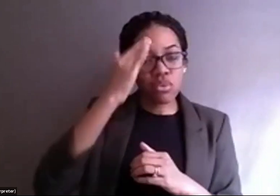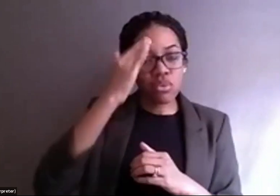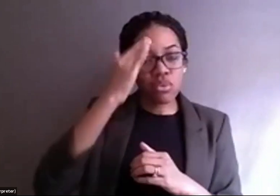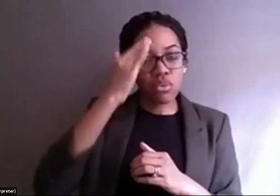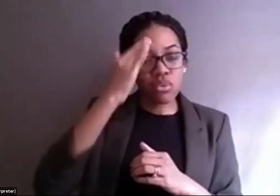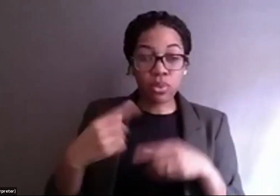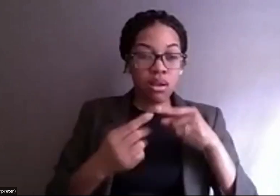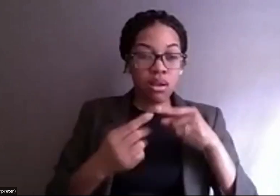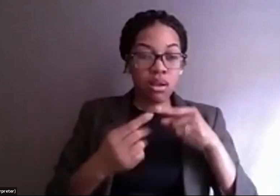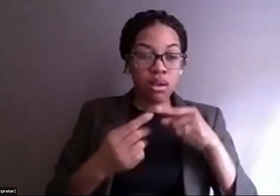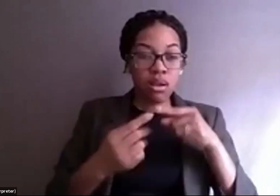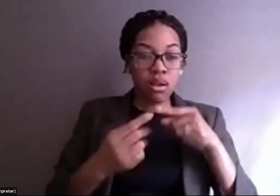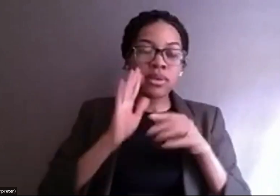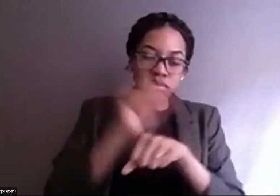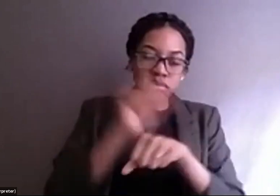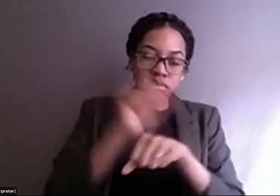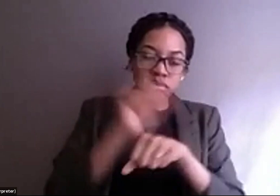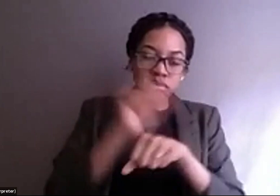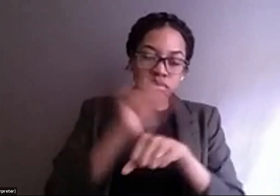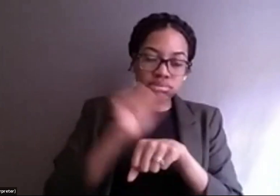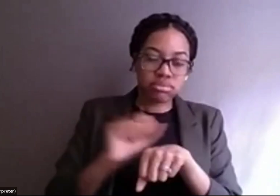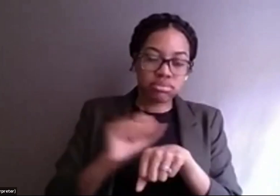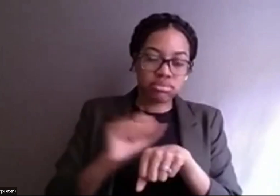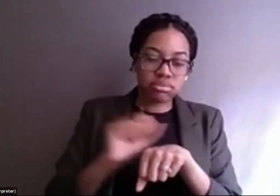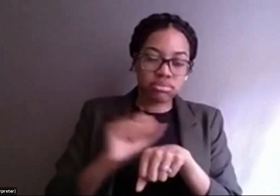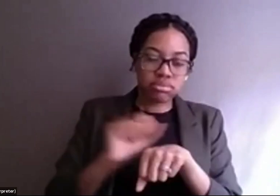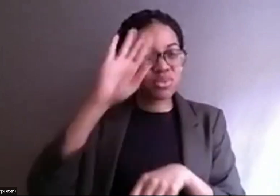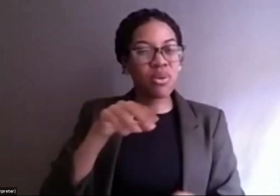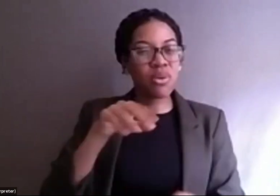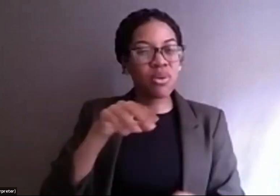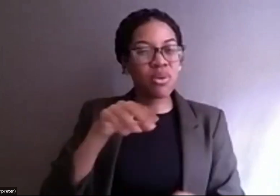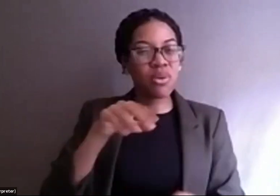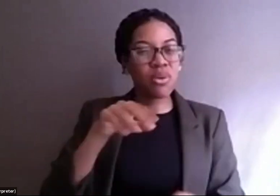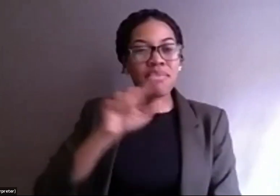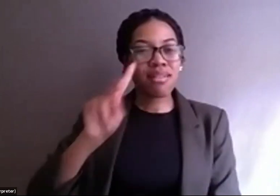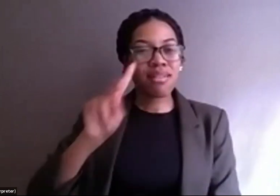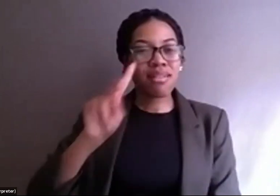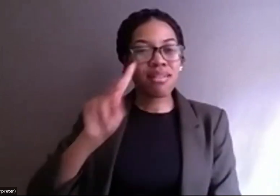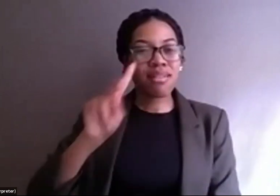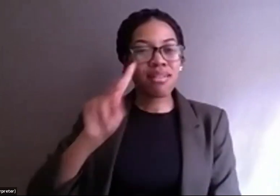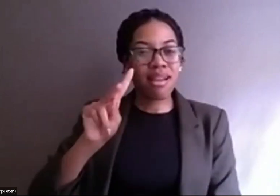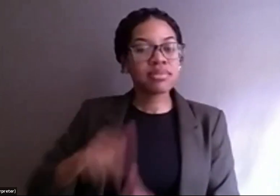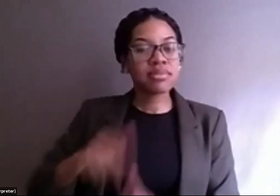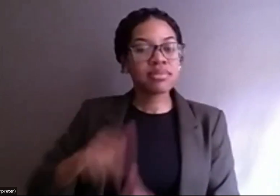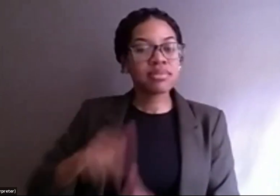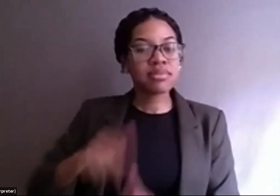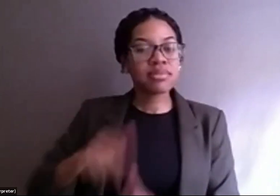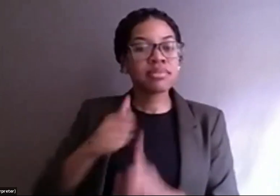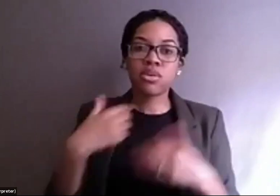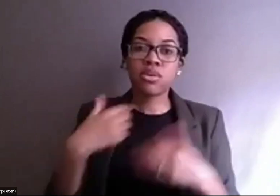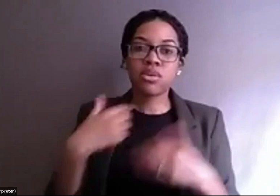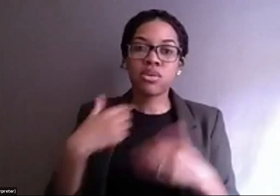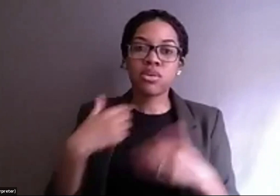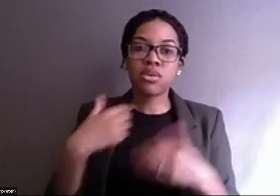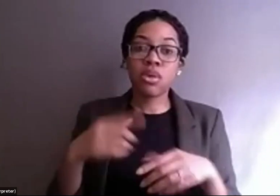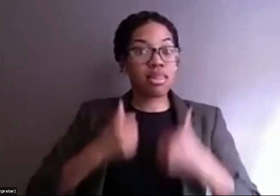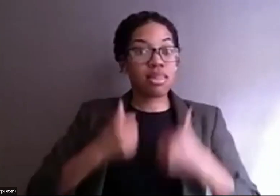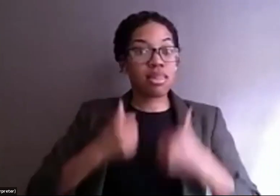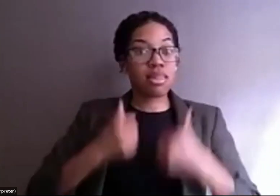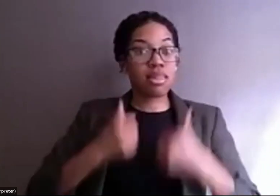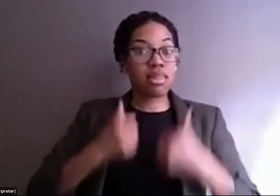because, again, as King used to say all the time, the arc of the universe is long, but at least we think it